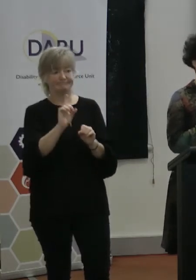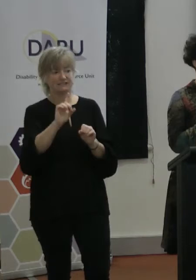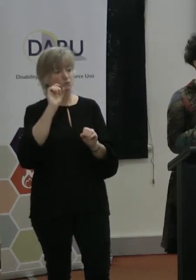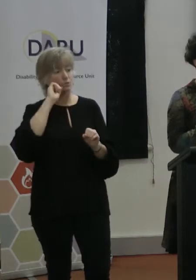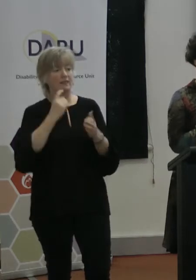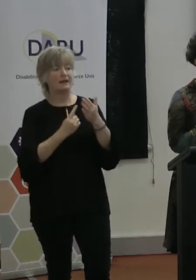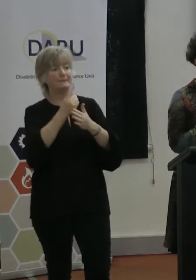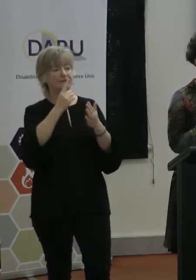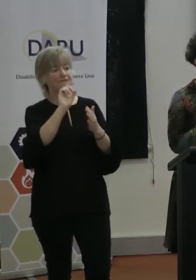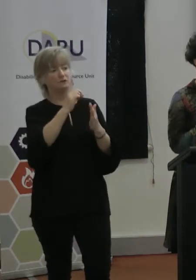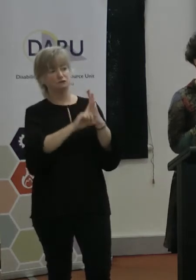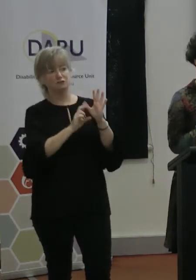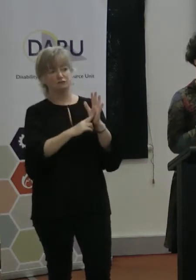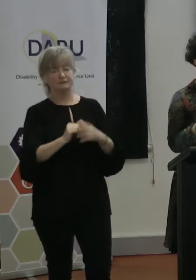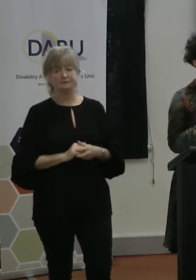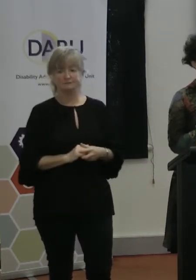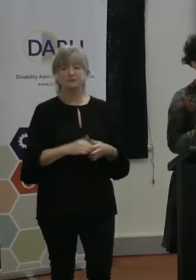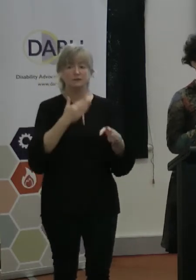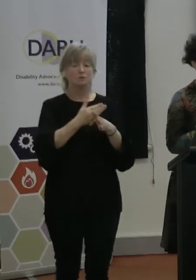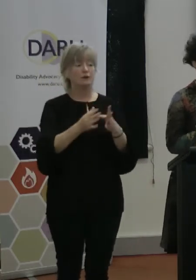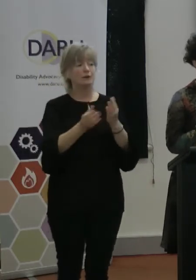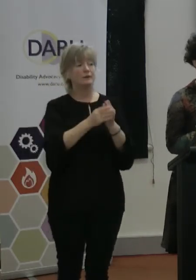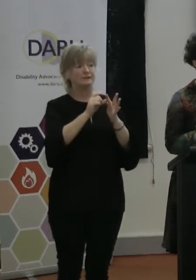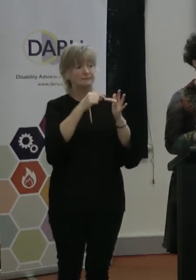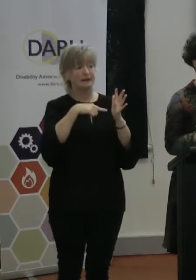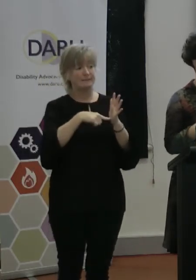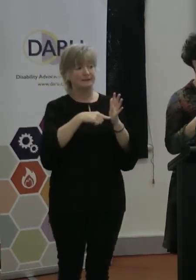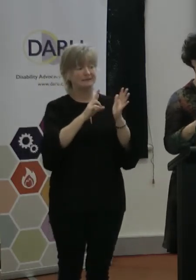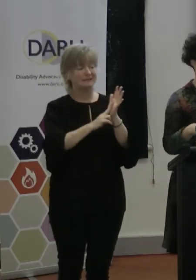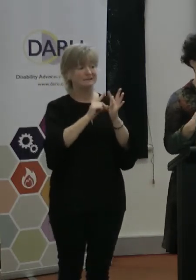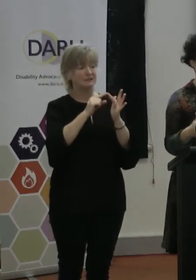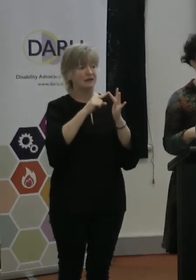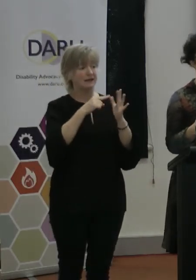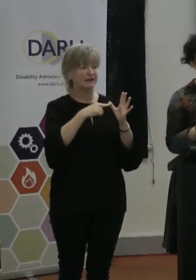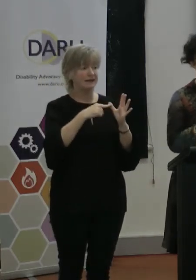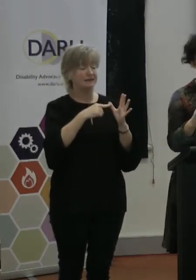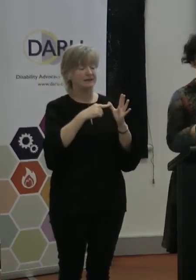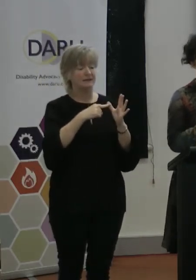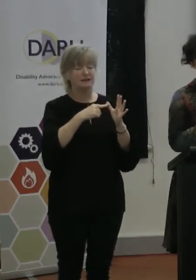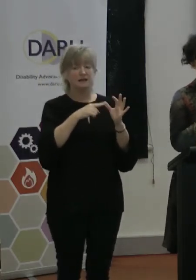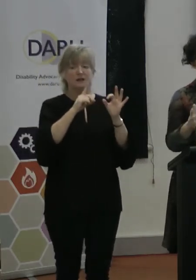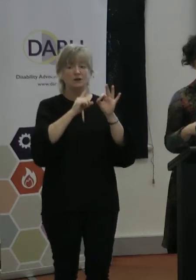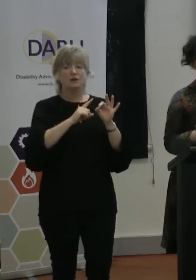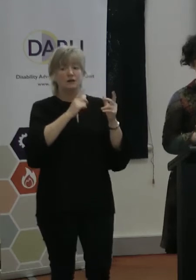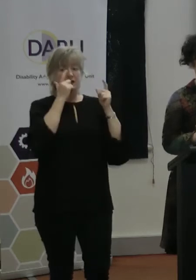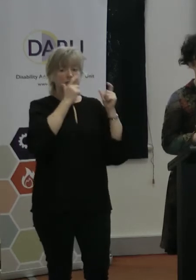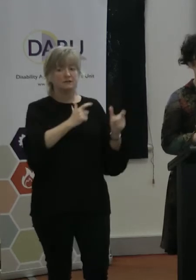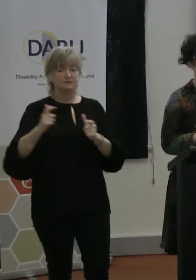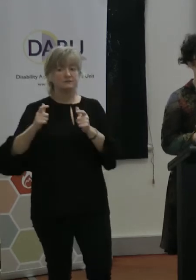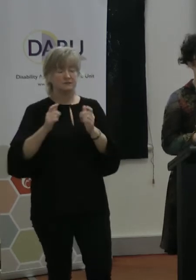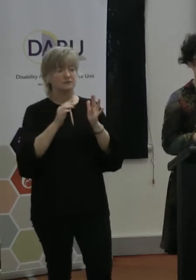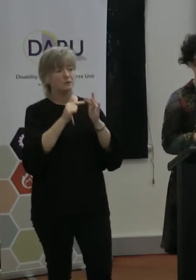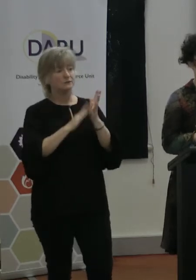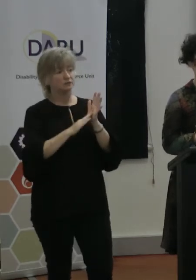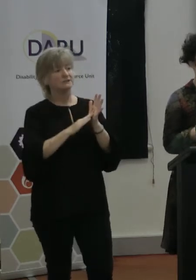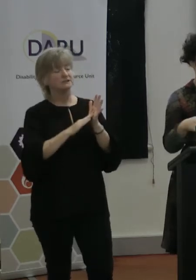And we're working with the department, the NDIS Quality and Safeguards Commission, and the NDIA around making sure there are protections in